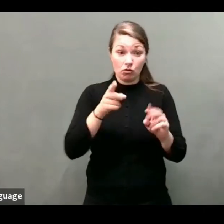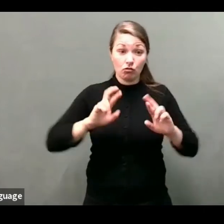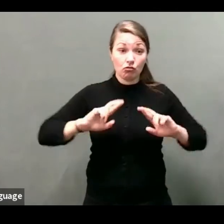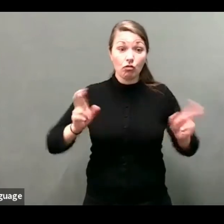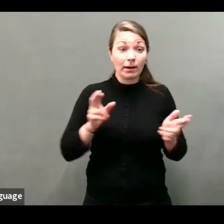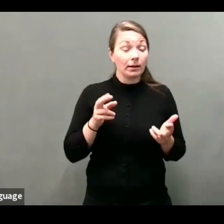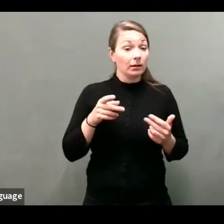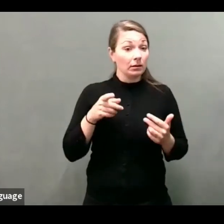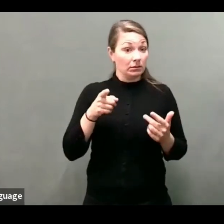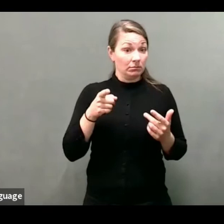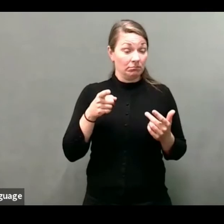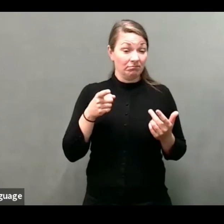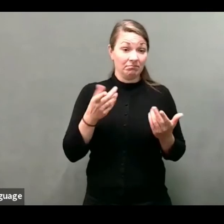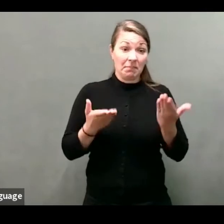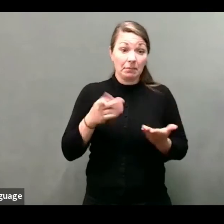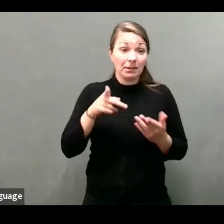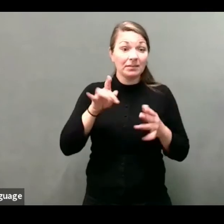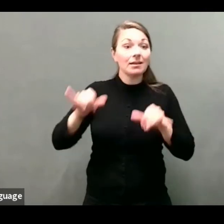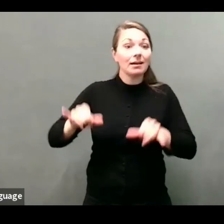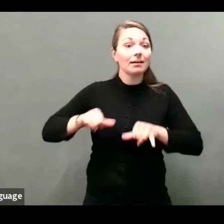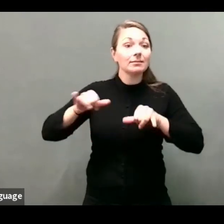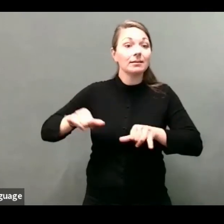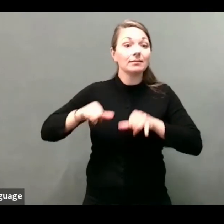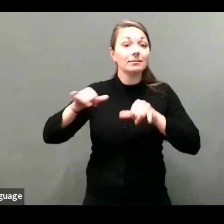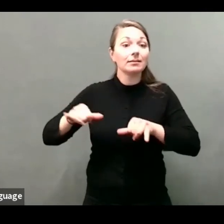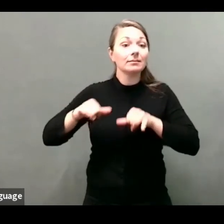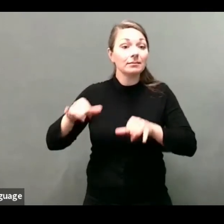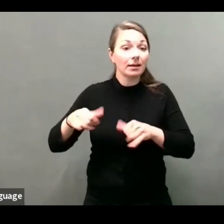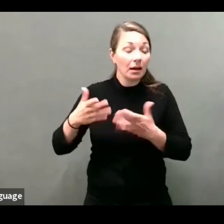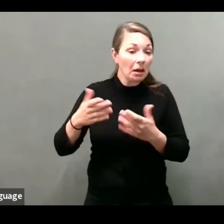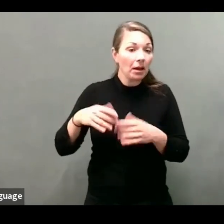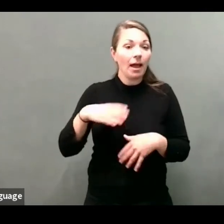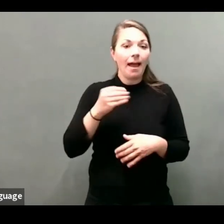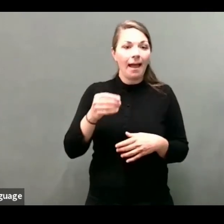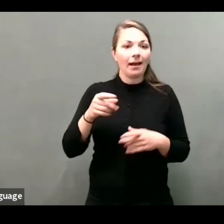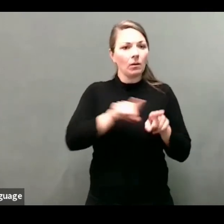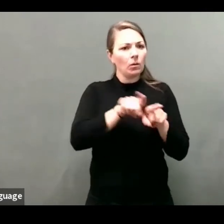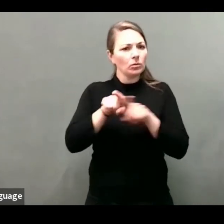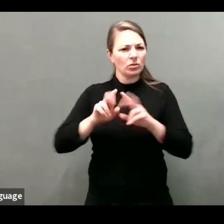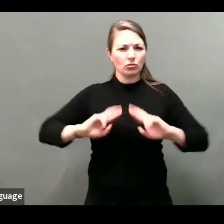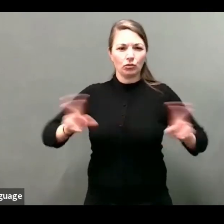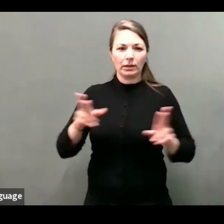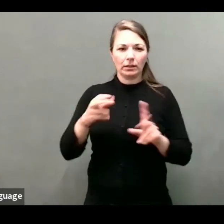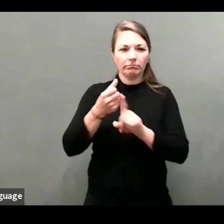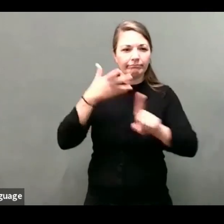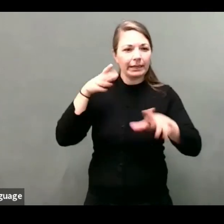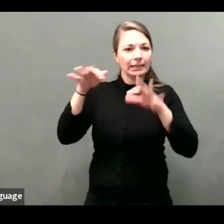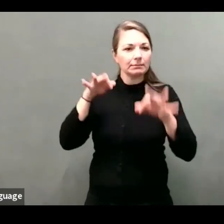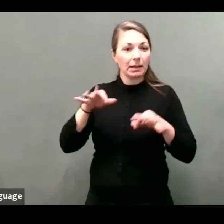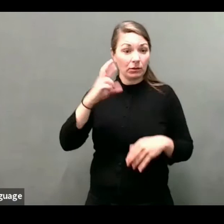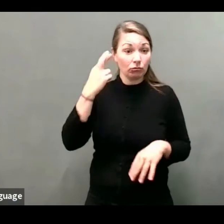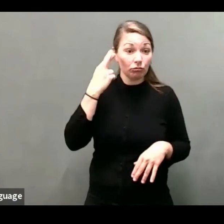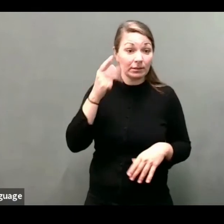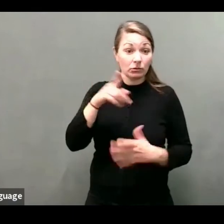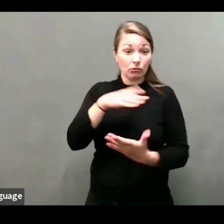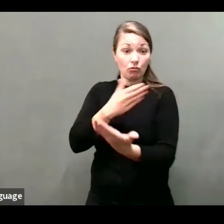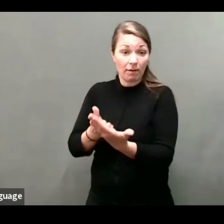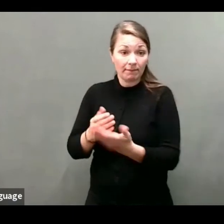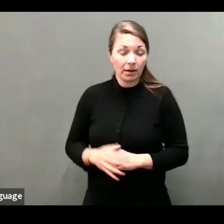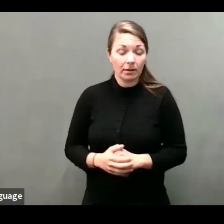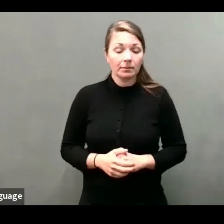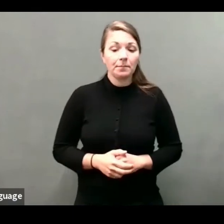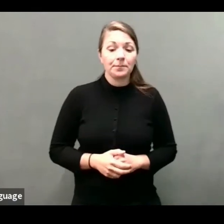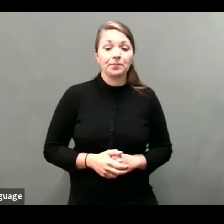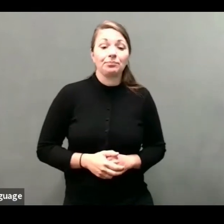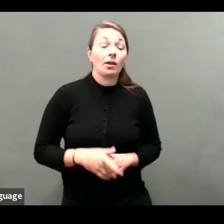stay there for a period of time and then be ready to describe what you're there to do and provide. There have been times where a